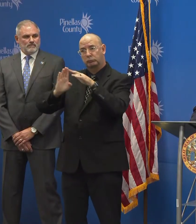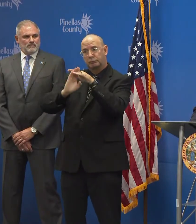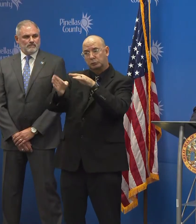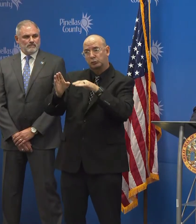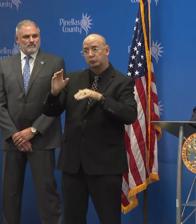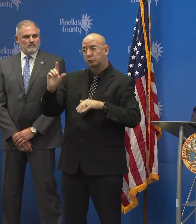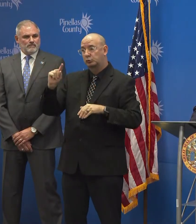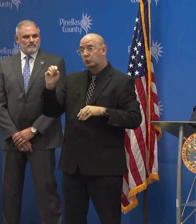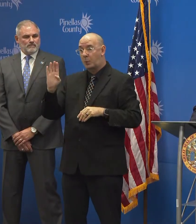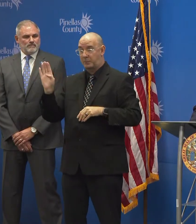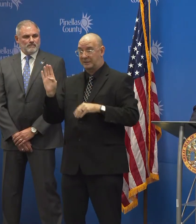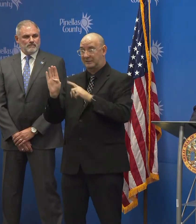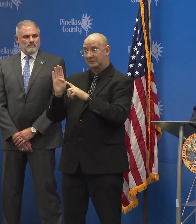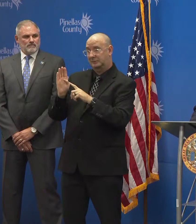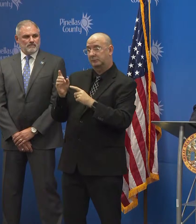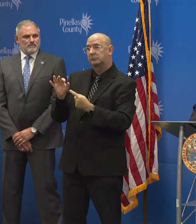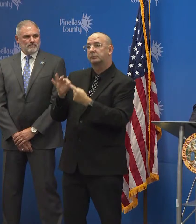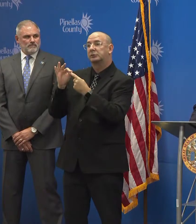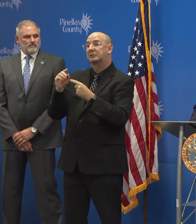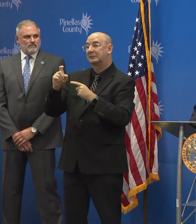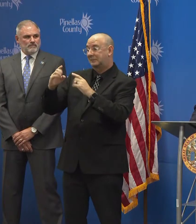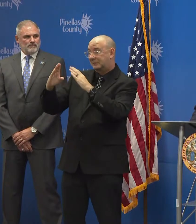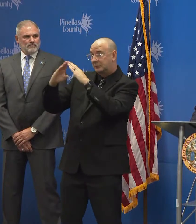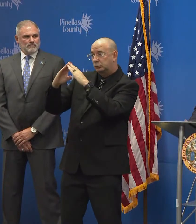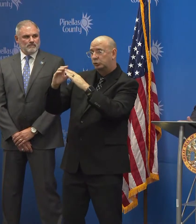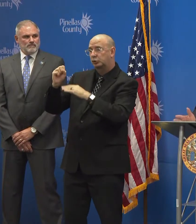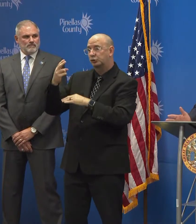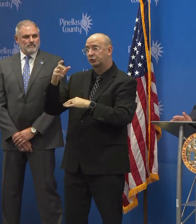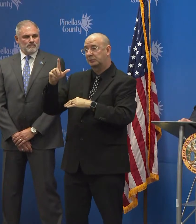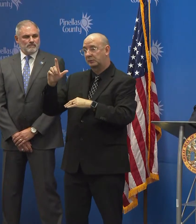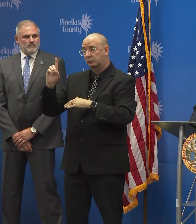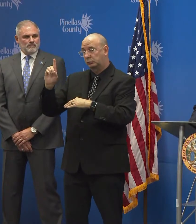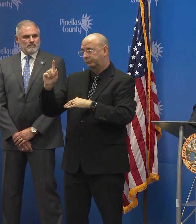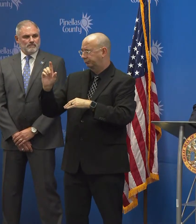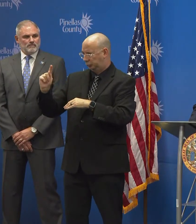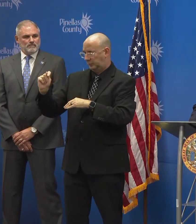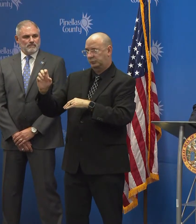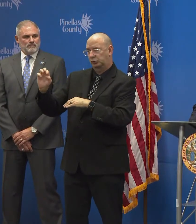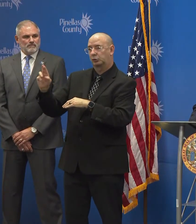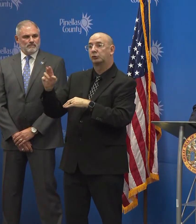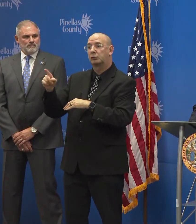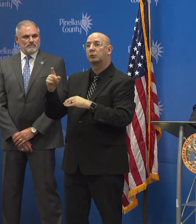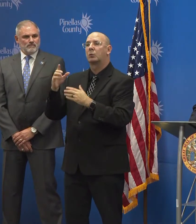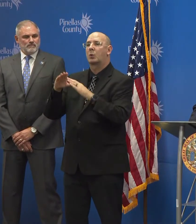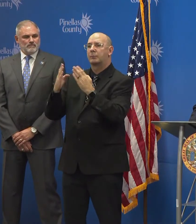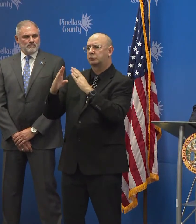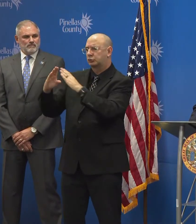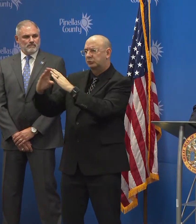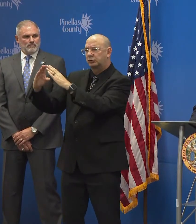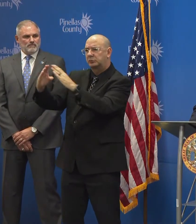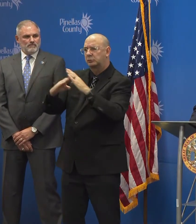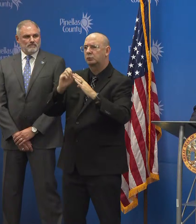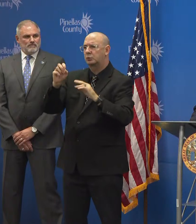needs shelters have been opened in Hillsborough, and to find those shelters and others, you can go to